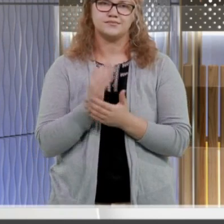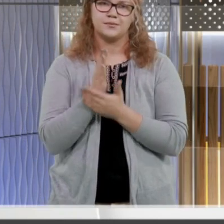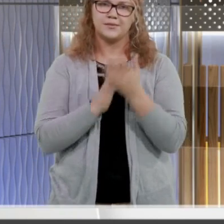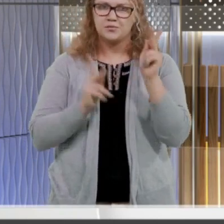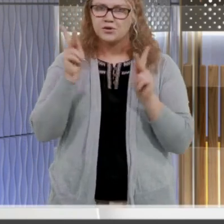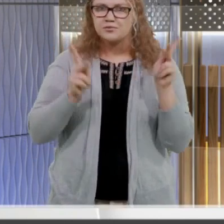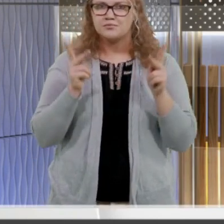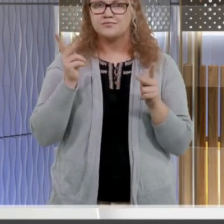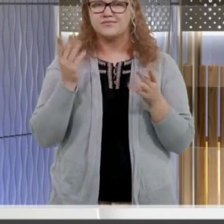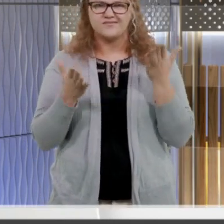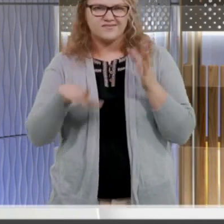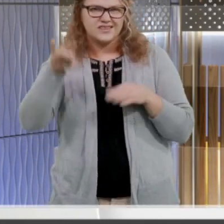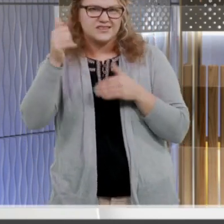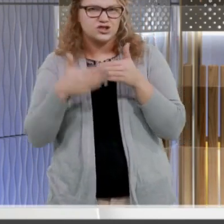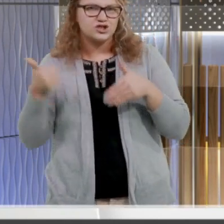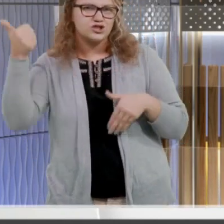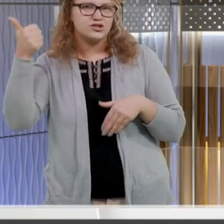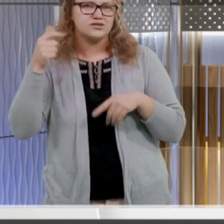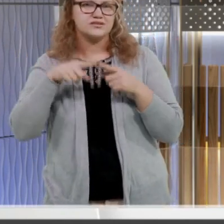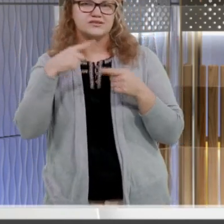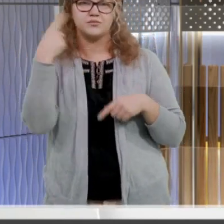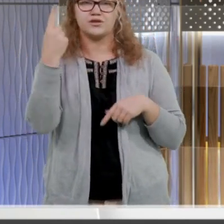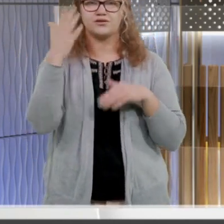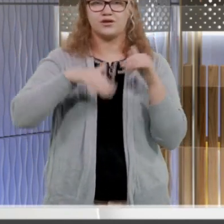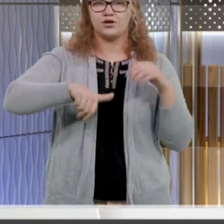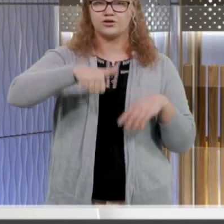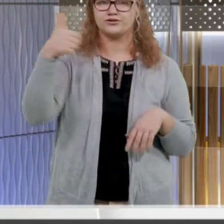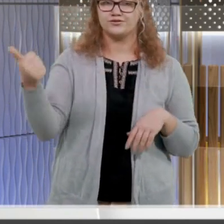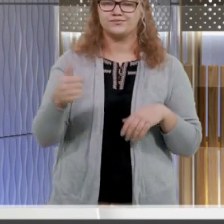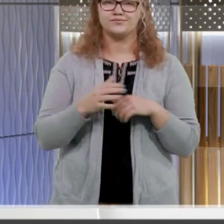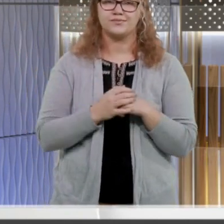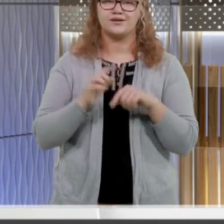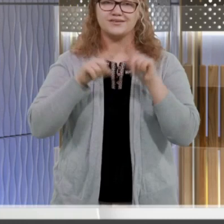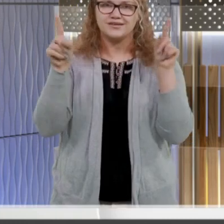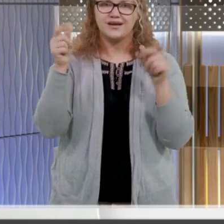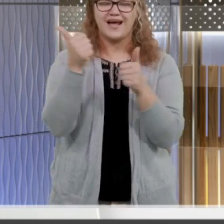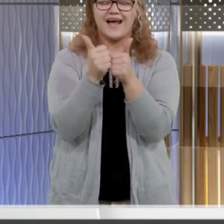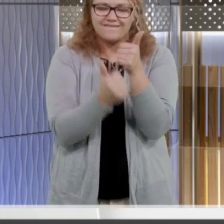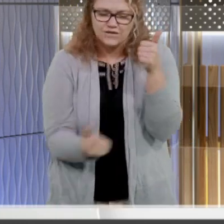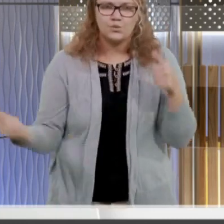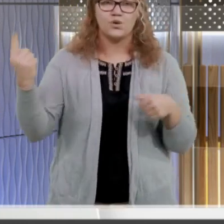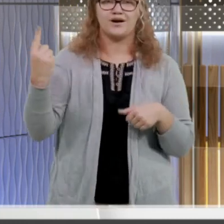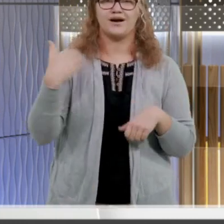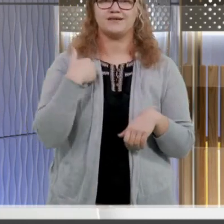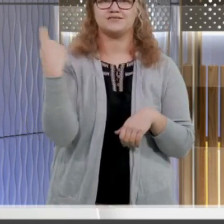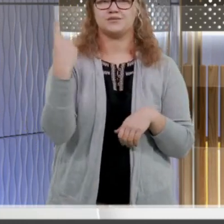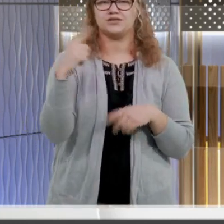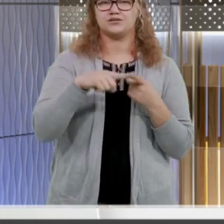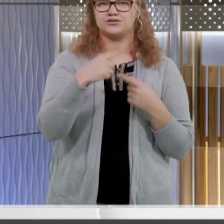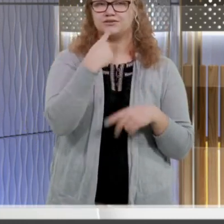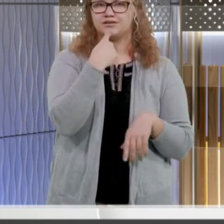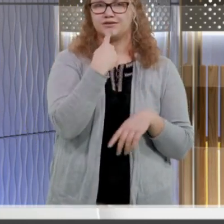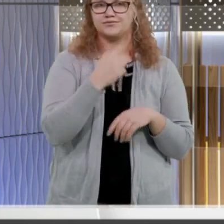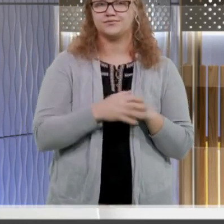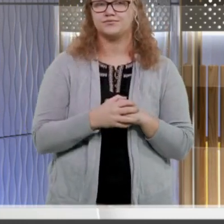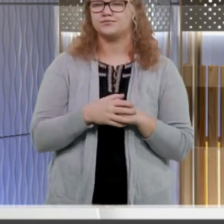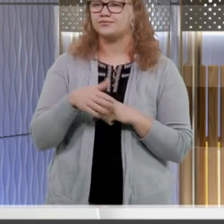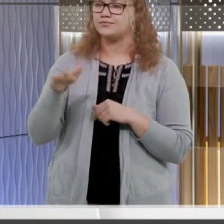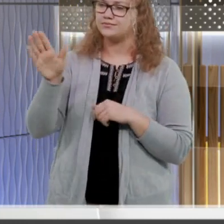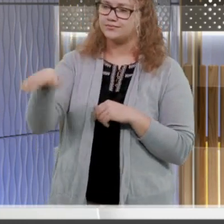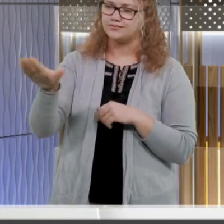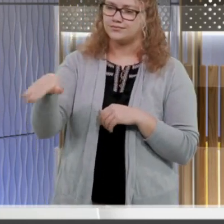Now, some people find it easier to say something than others, but everyone has something to say.